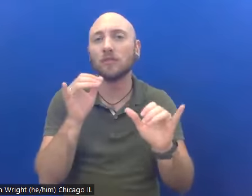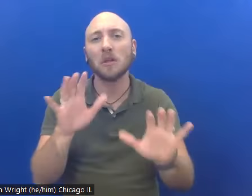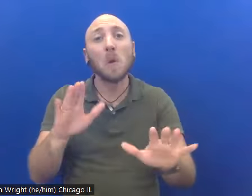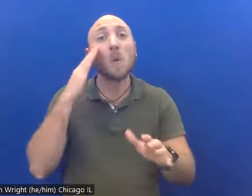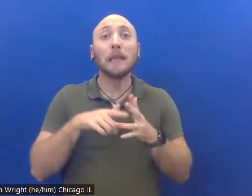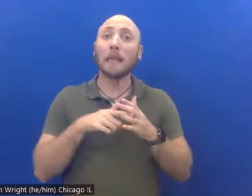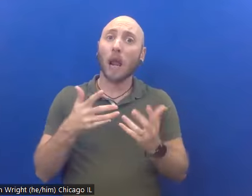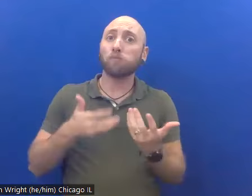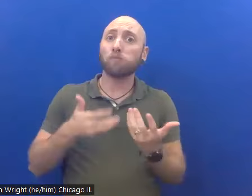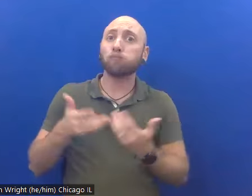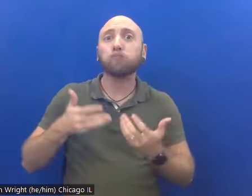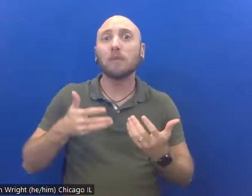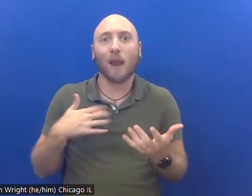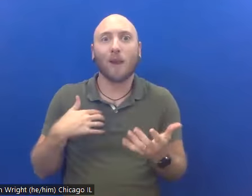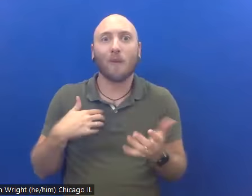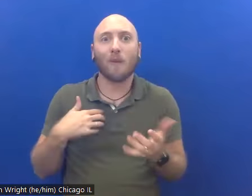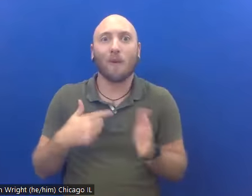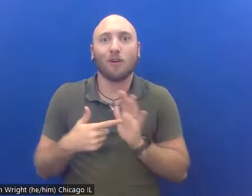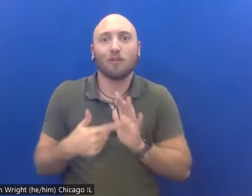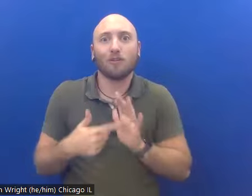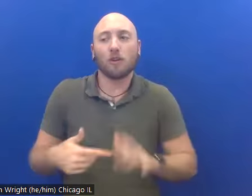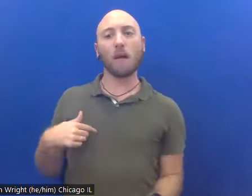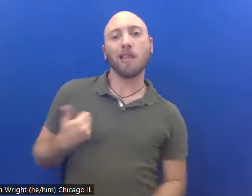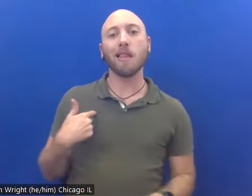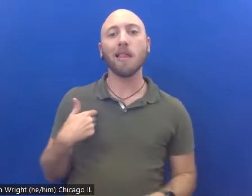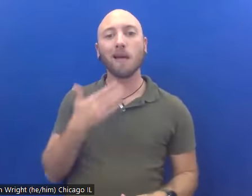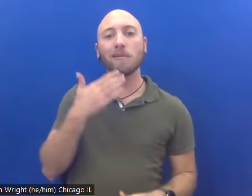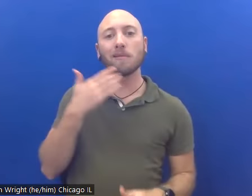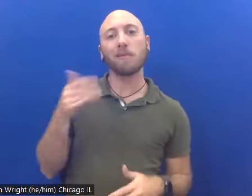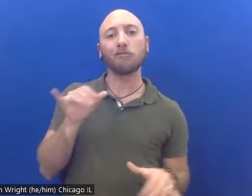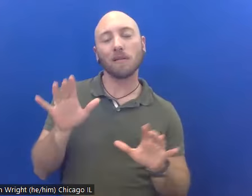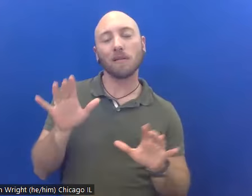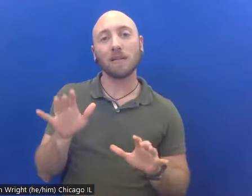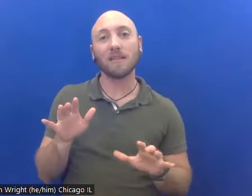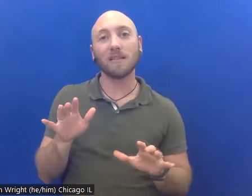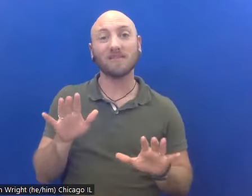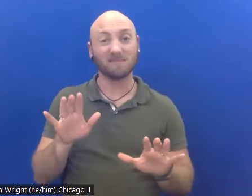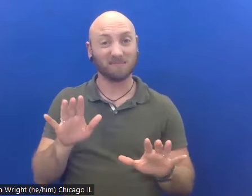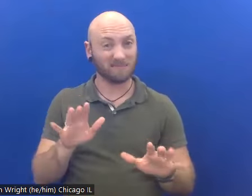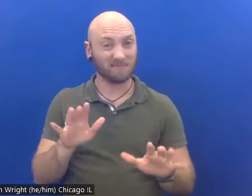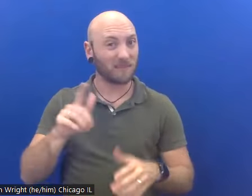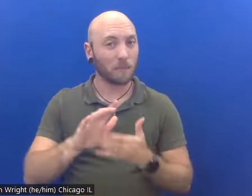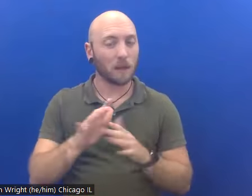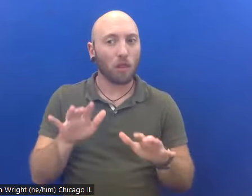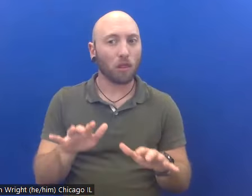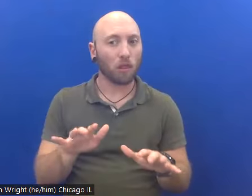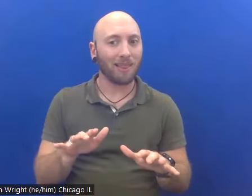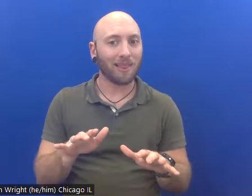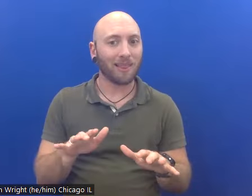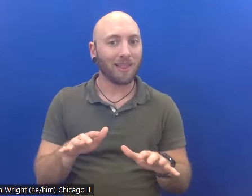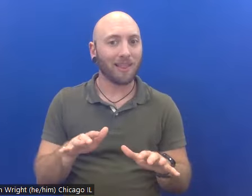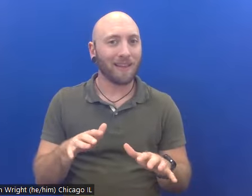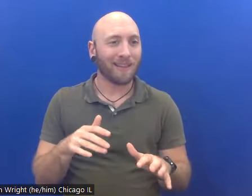table at a party. And then I start getting sloppy at parties. And all of a sudden, I don't like people seeing that side of me. That's not the image I want